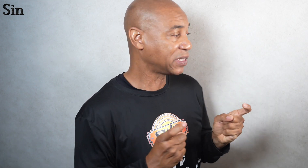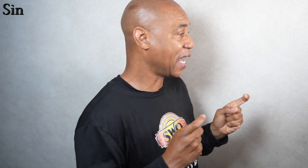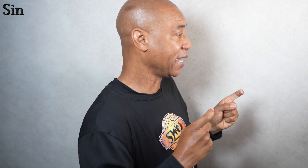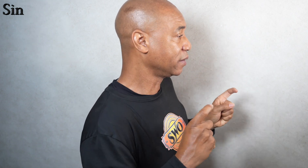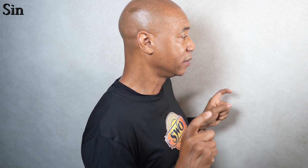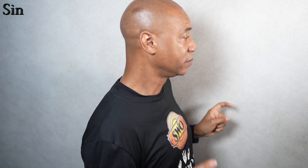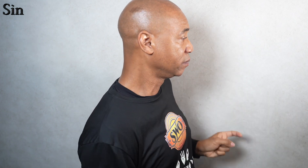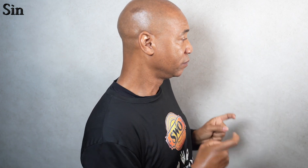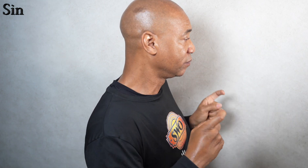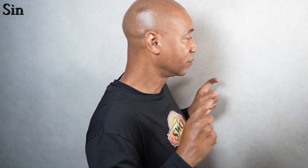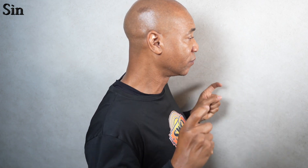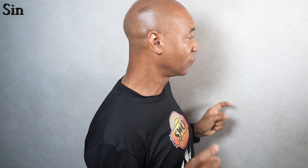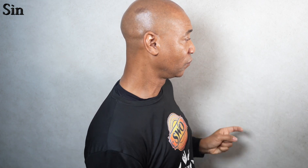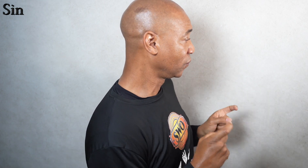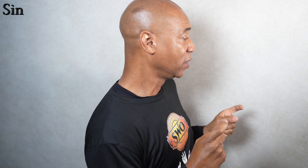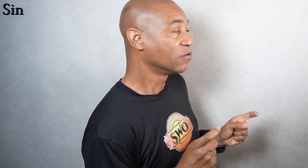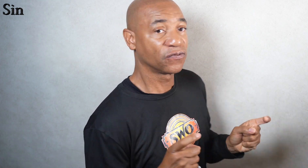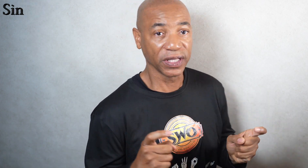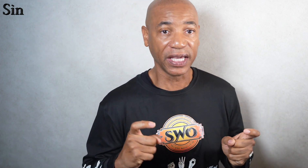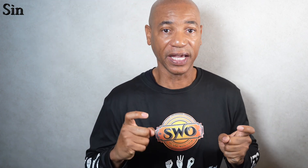side, front again.